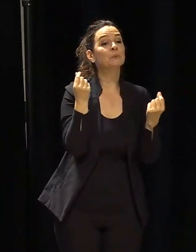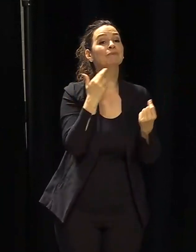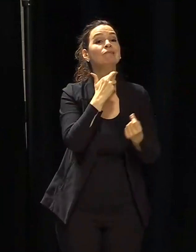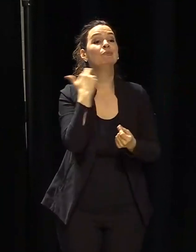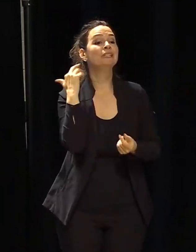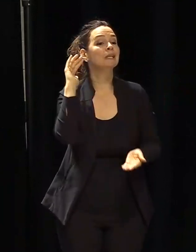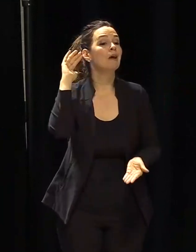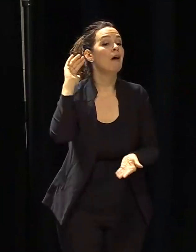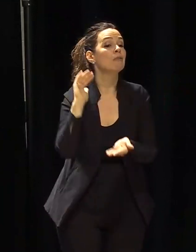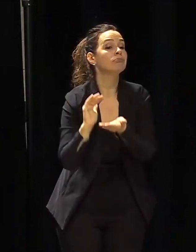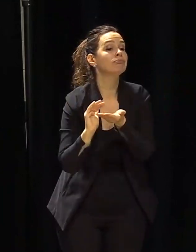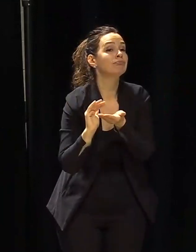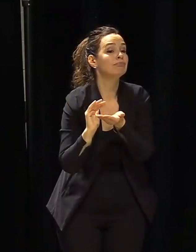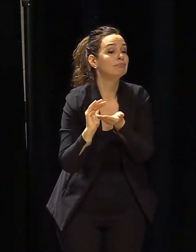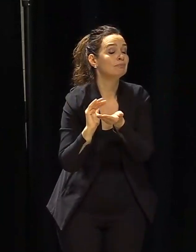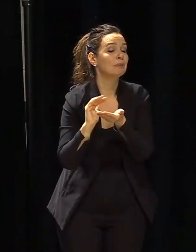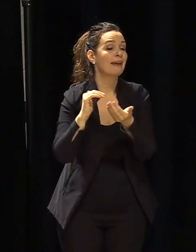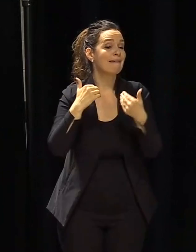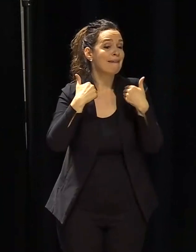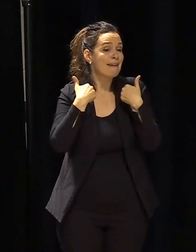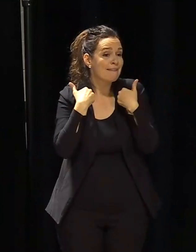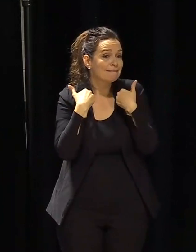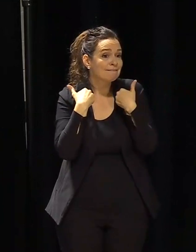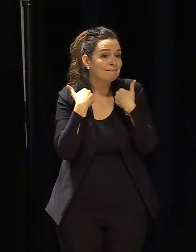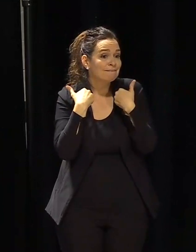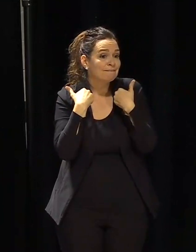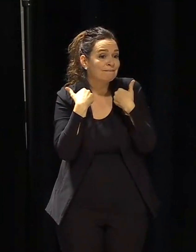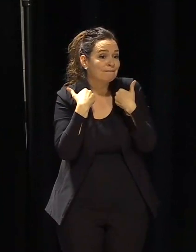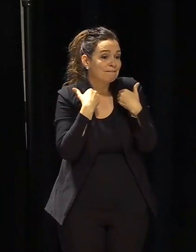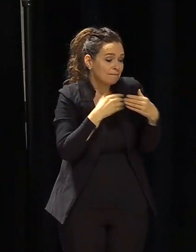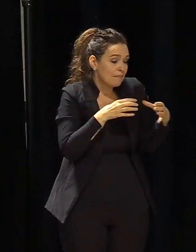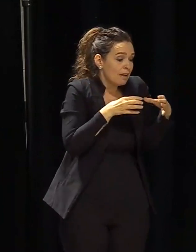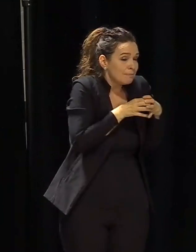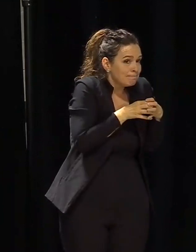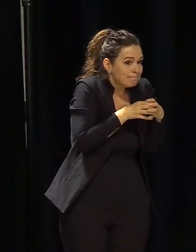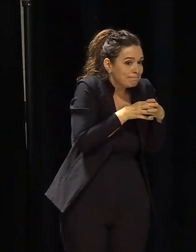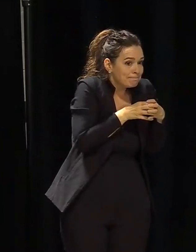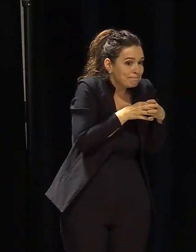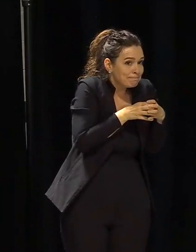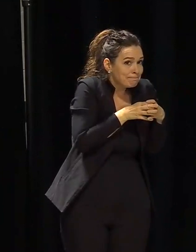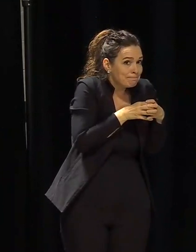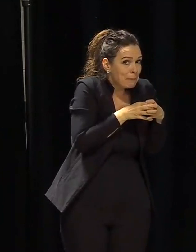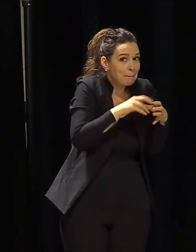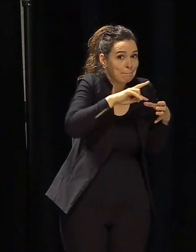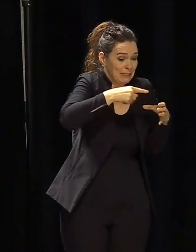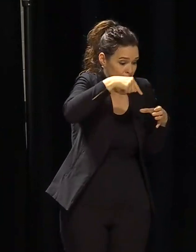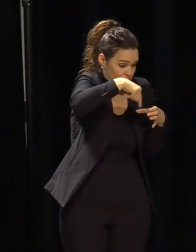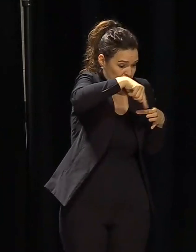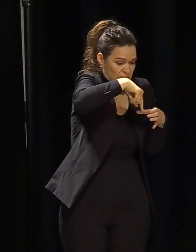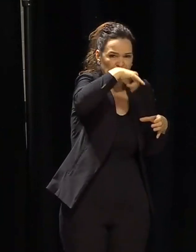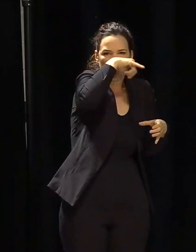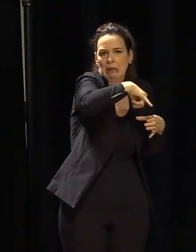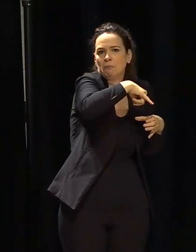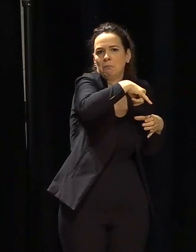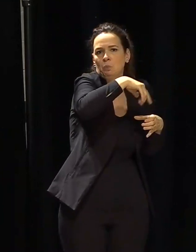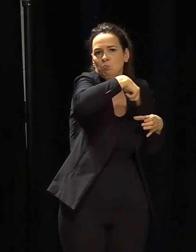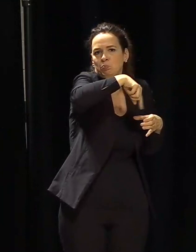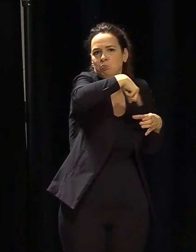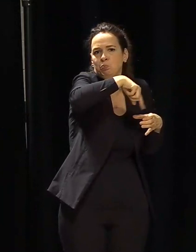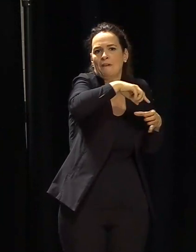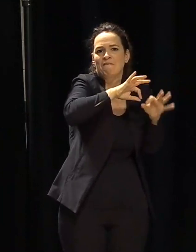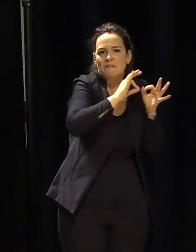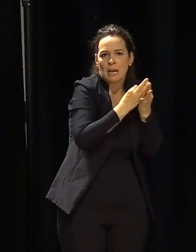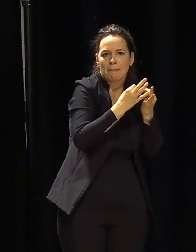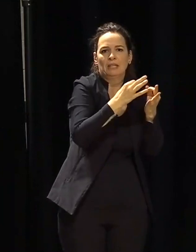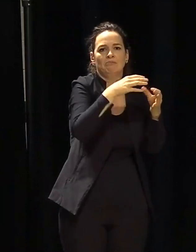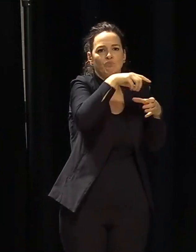your pods, and even your pod of people can be at risk. My pod was at risk to